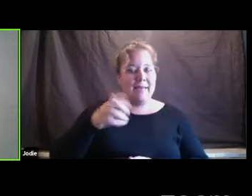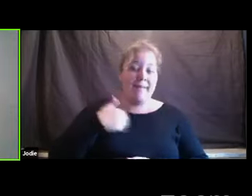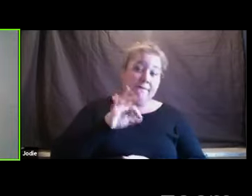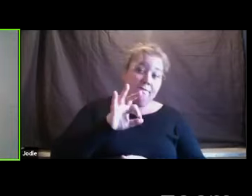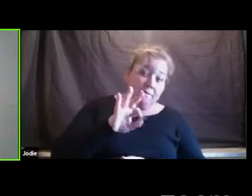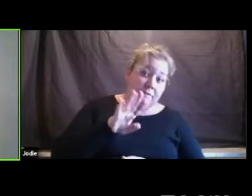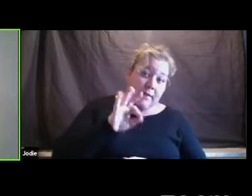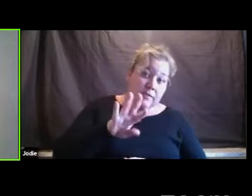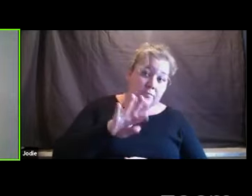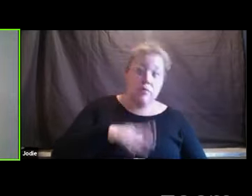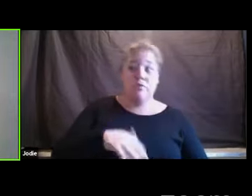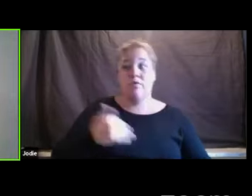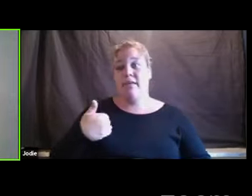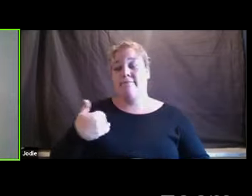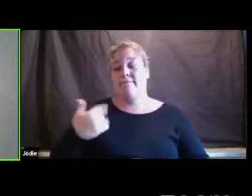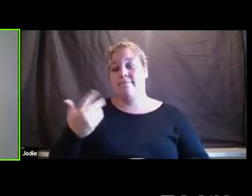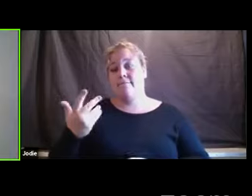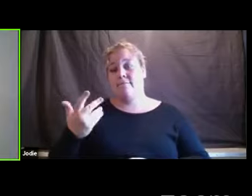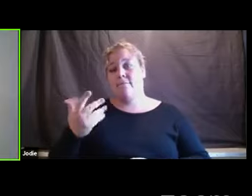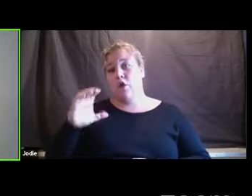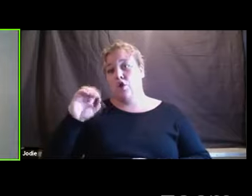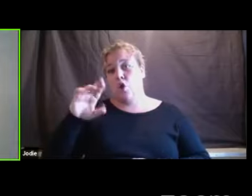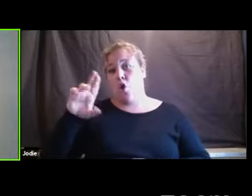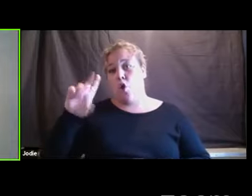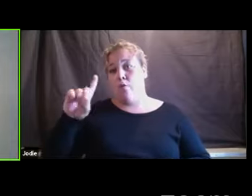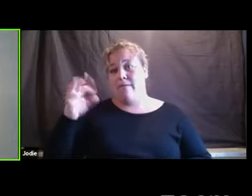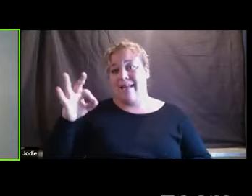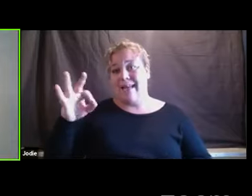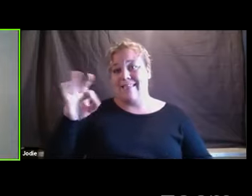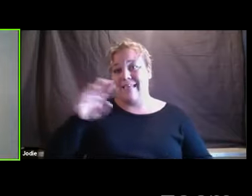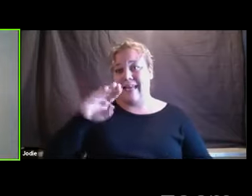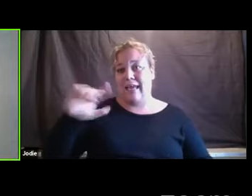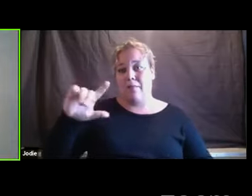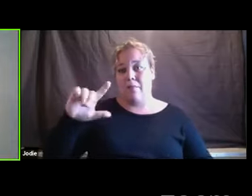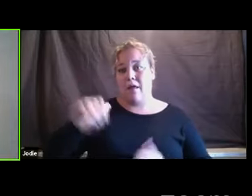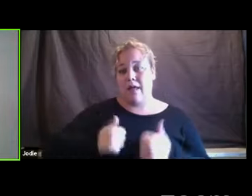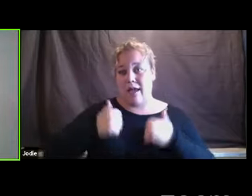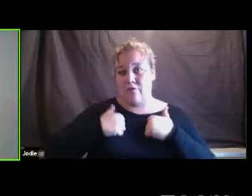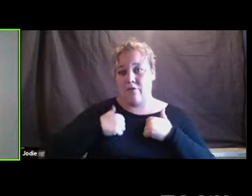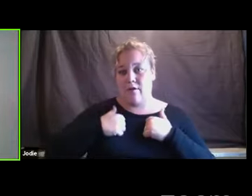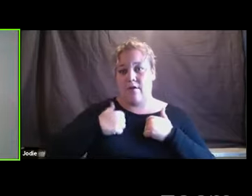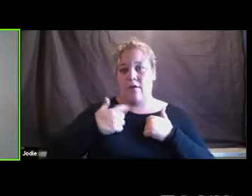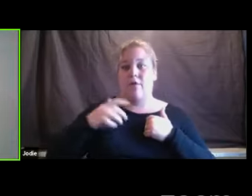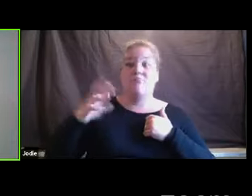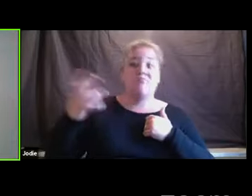page, on our through our COVID-19 email address, at our phone